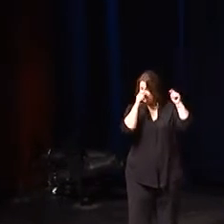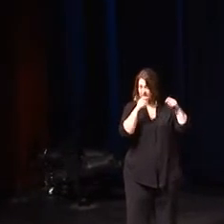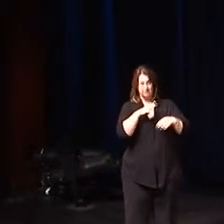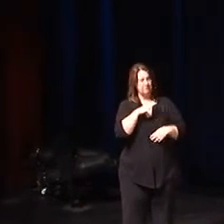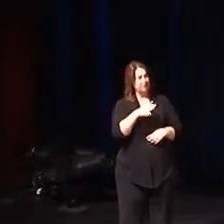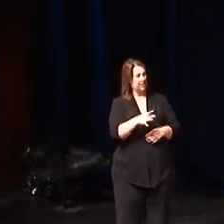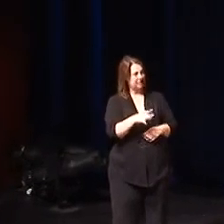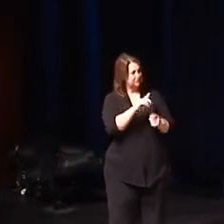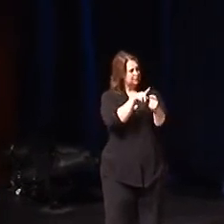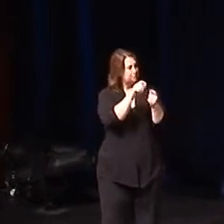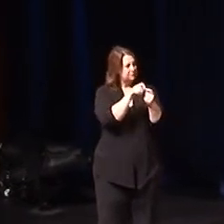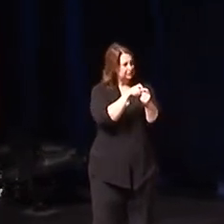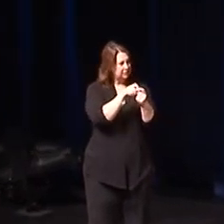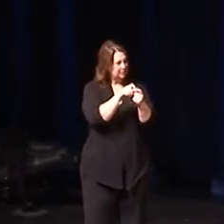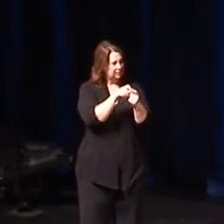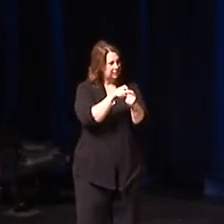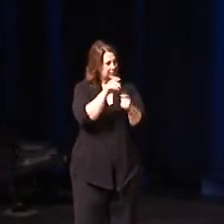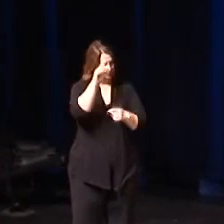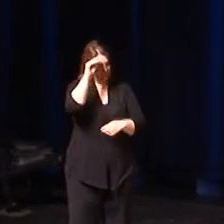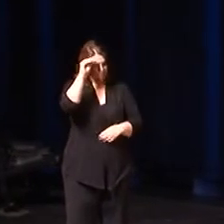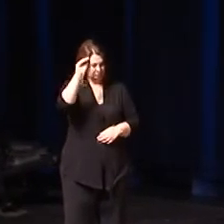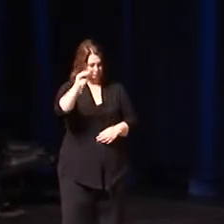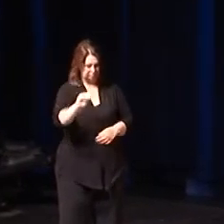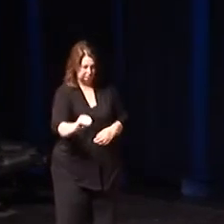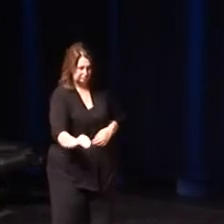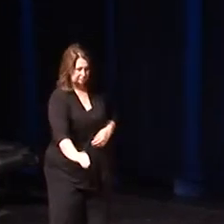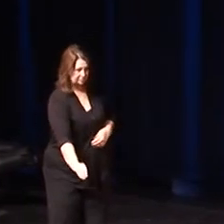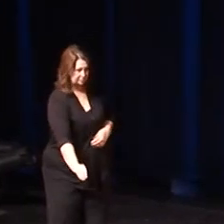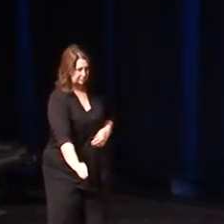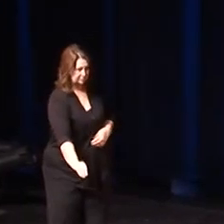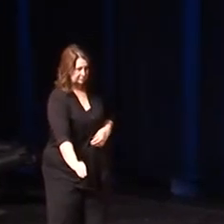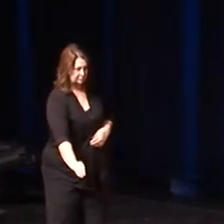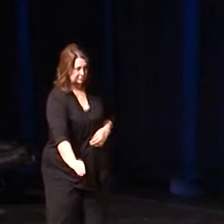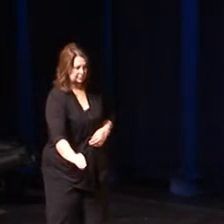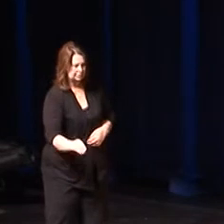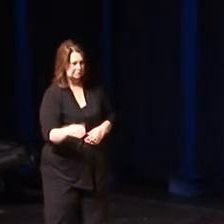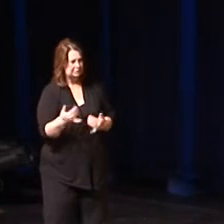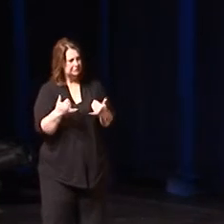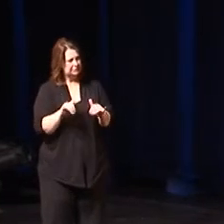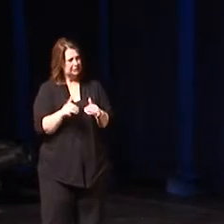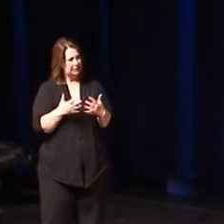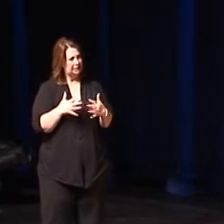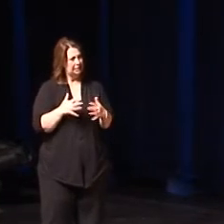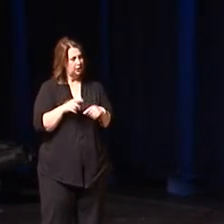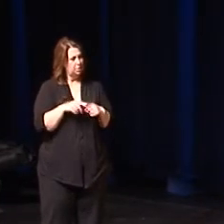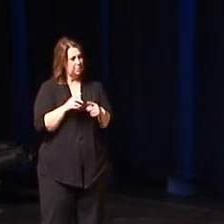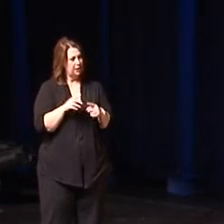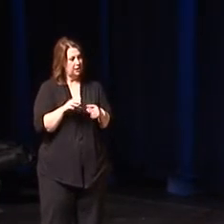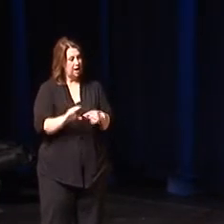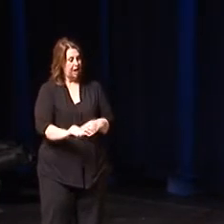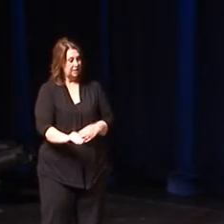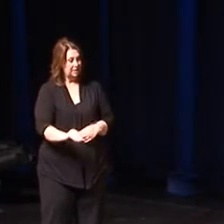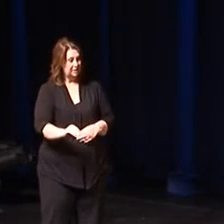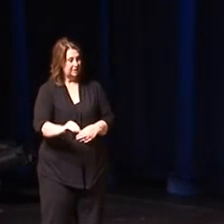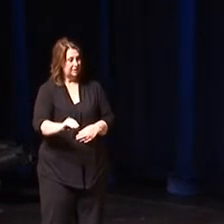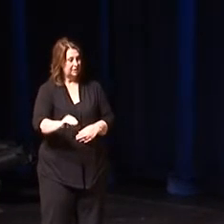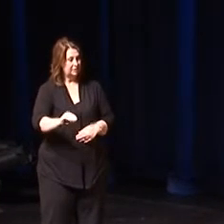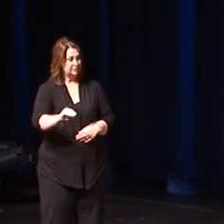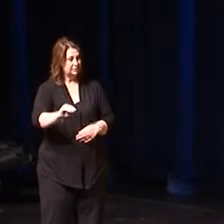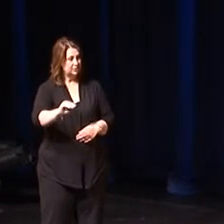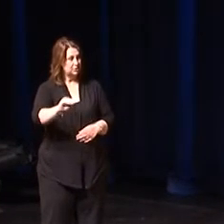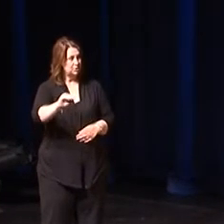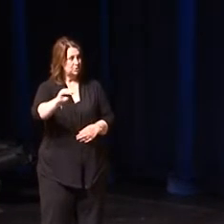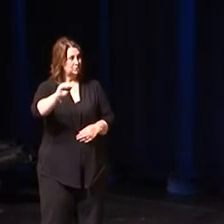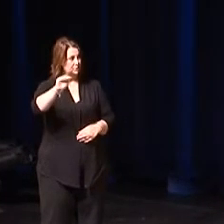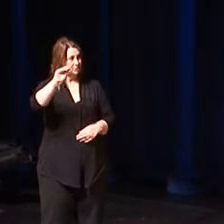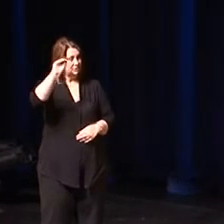very specific. If I put the hat down on the ground, it was still scary, but then as I lifted the hat up, and I got it closer and